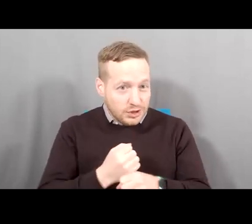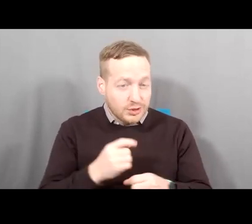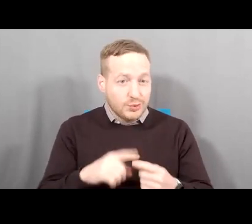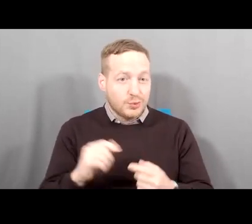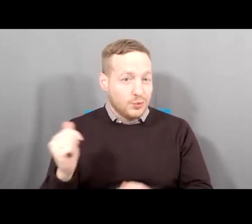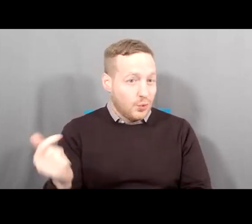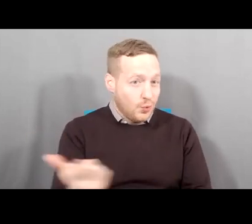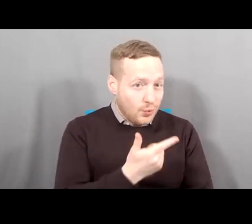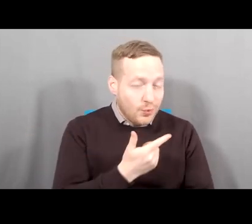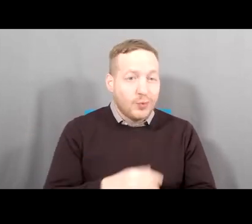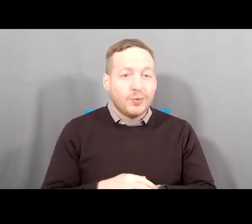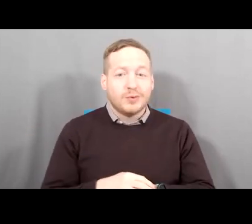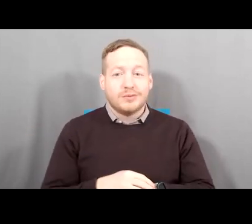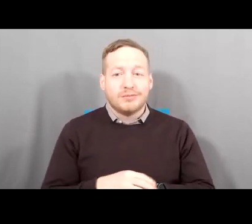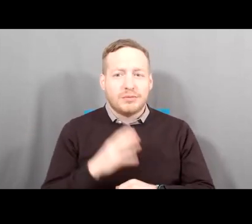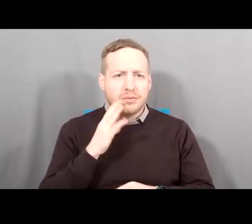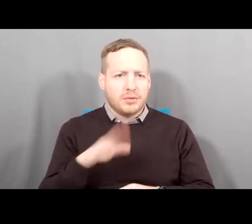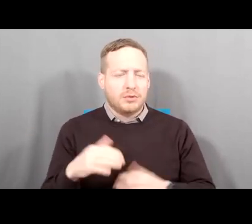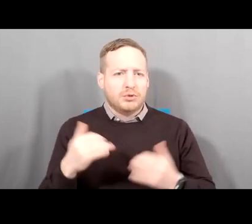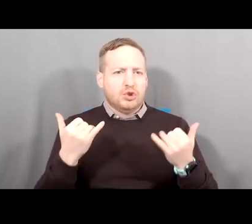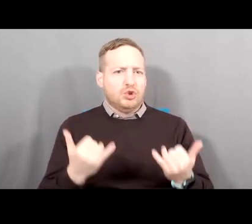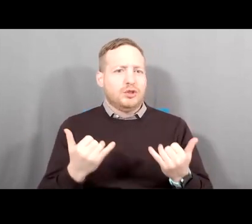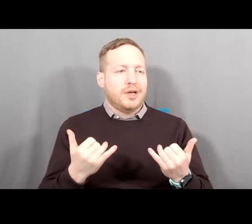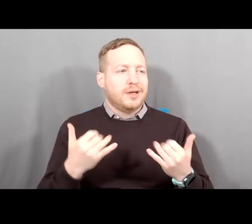First, I want to say Happy New Year to all of you.